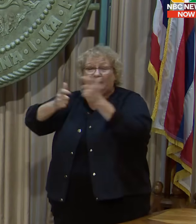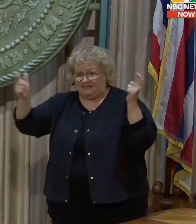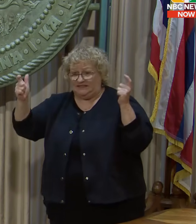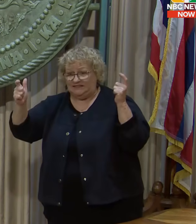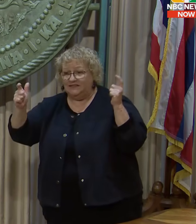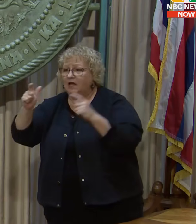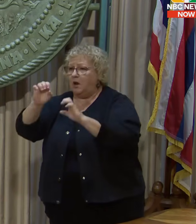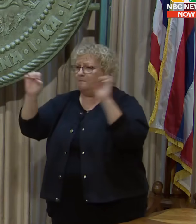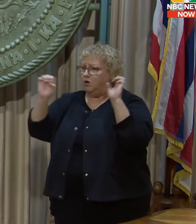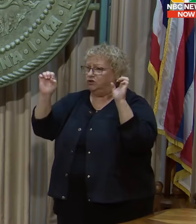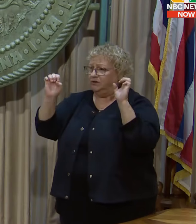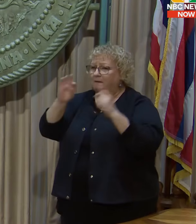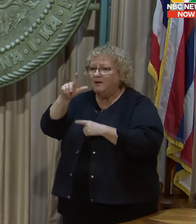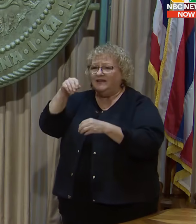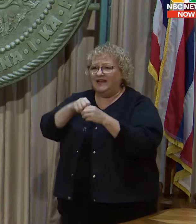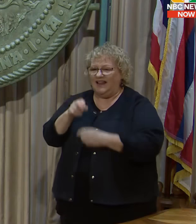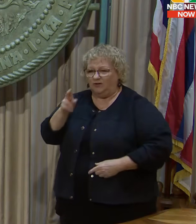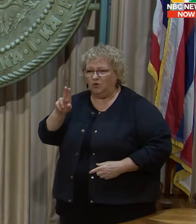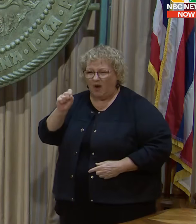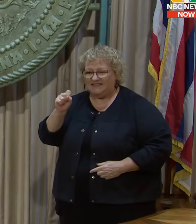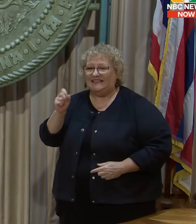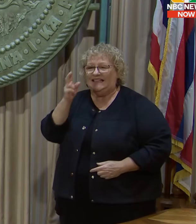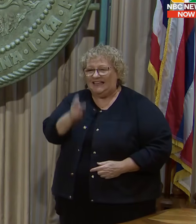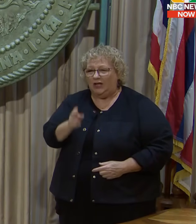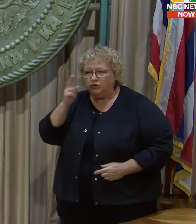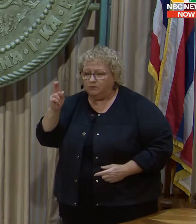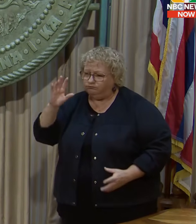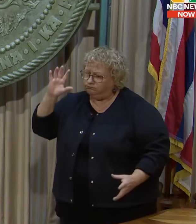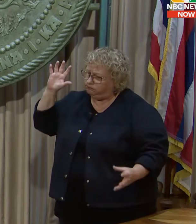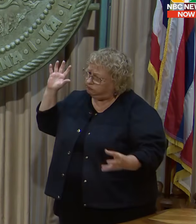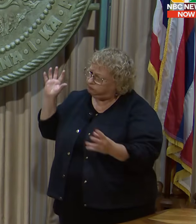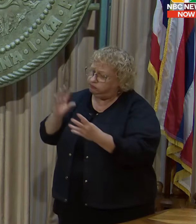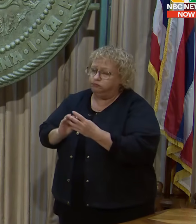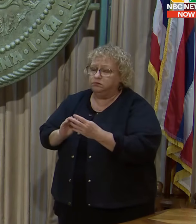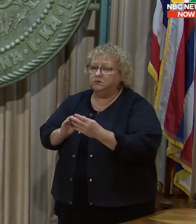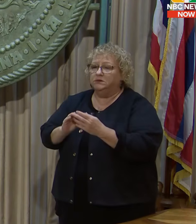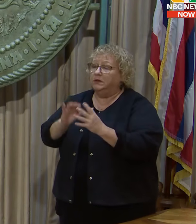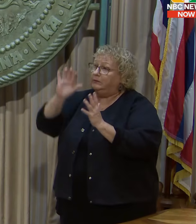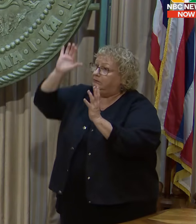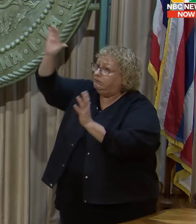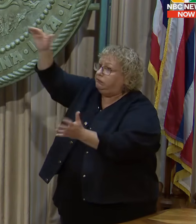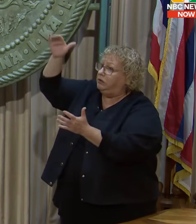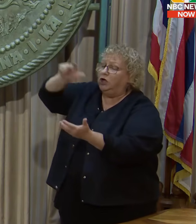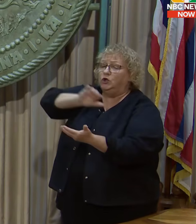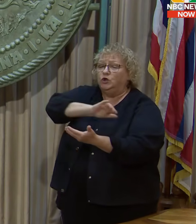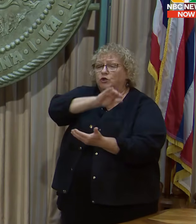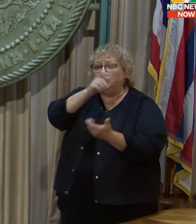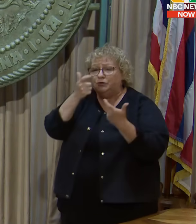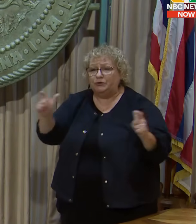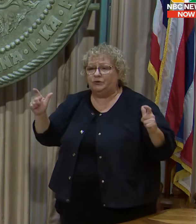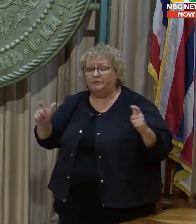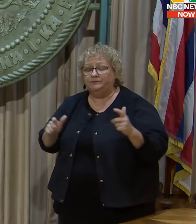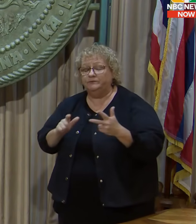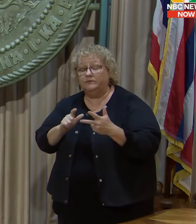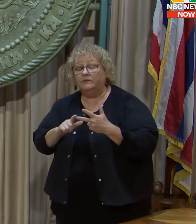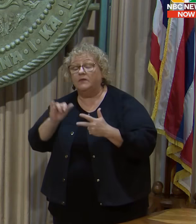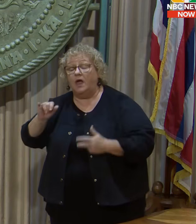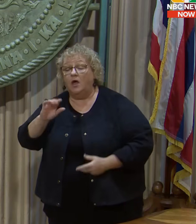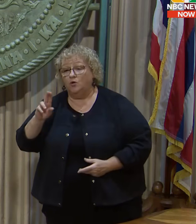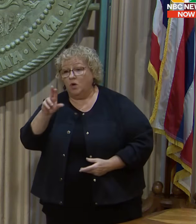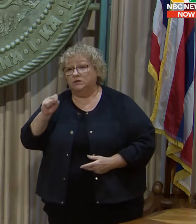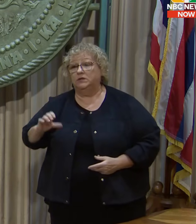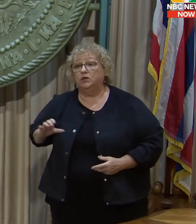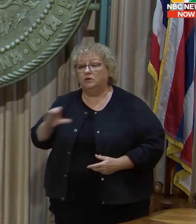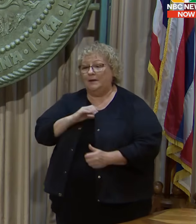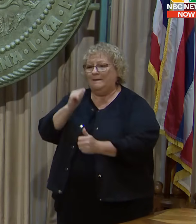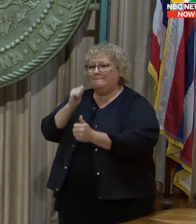single emergency bill in the history of our country, as well it should be, considering the magnitude of what we face. It is the third of 3 bills that we have passed